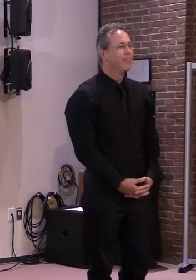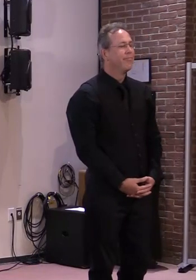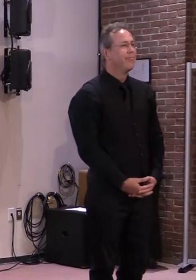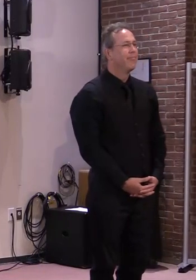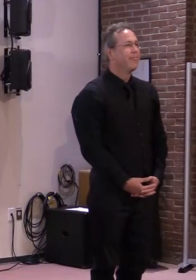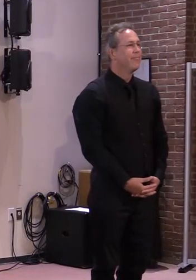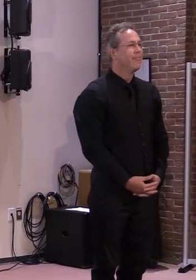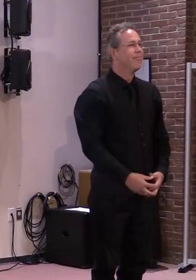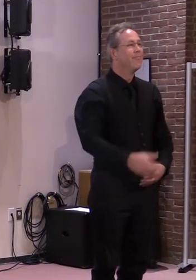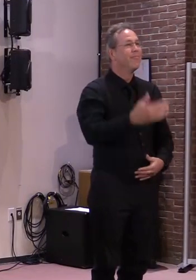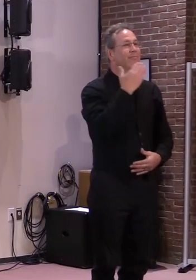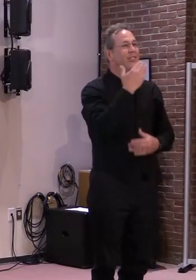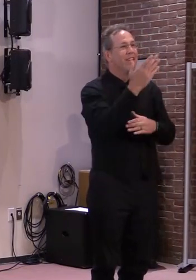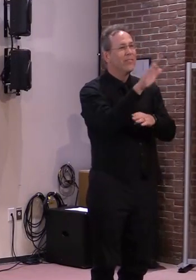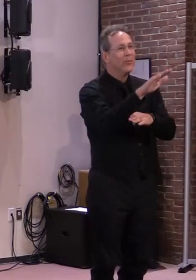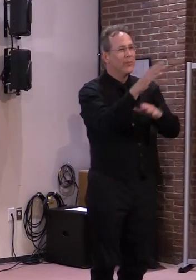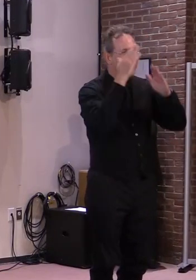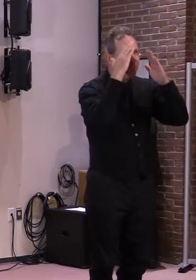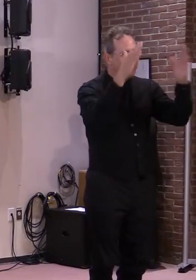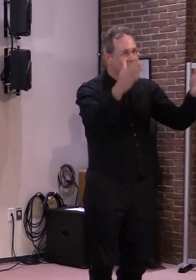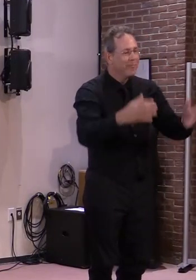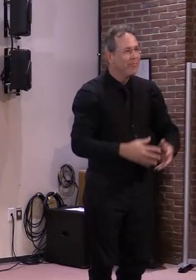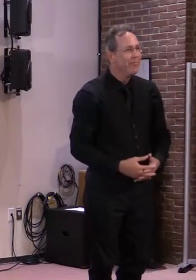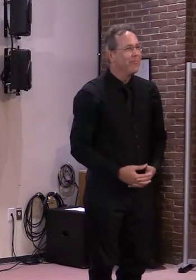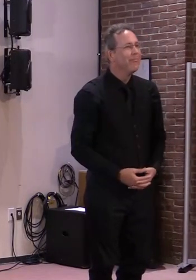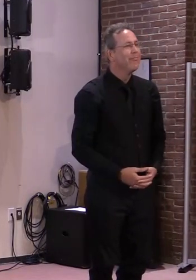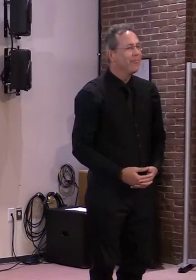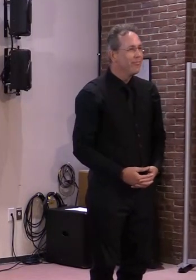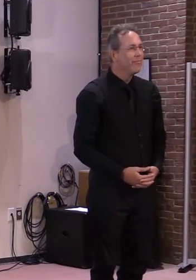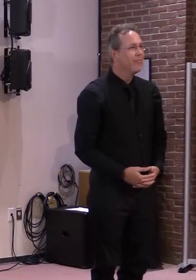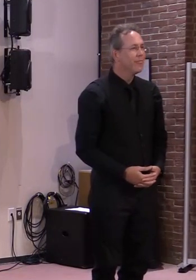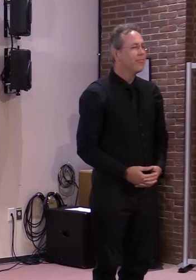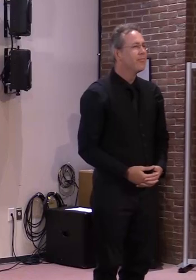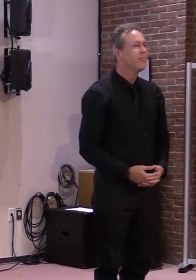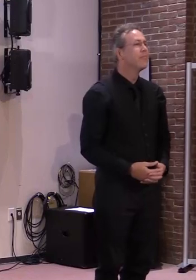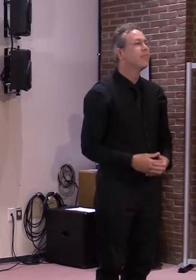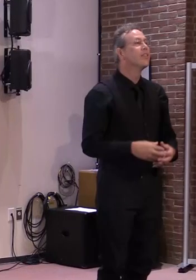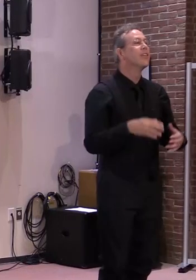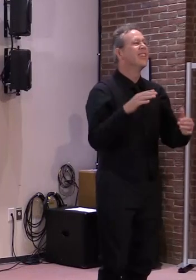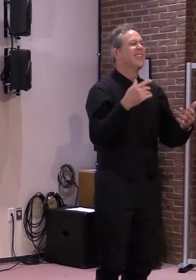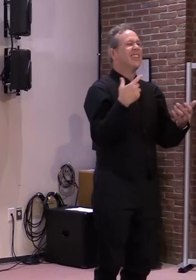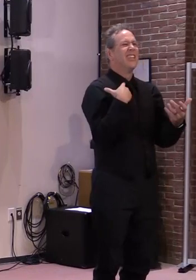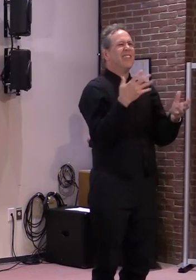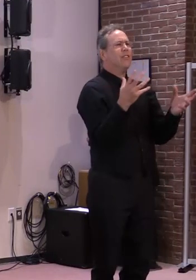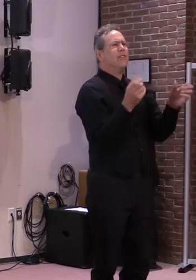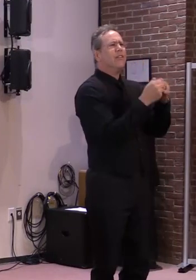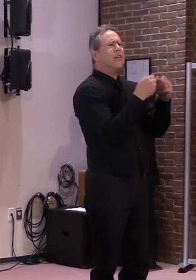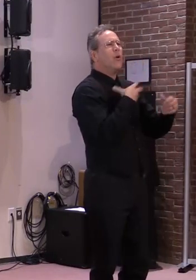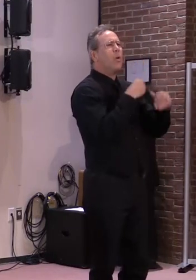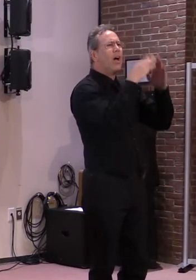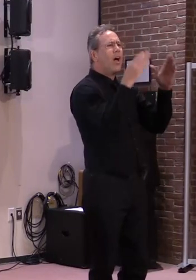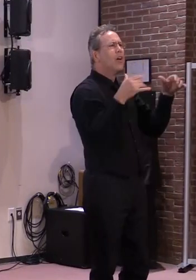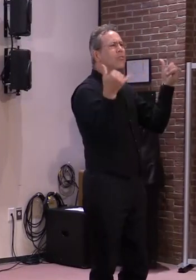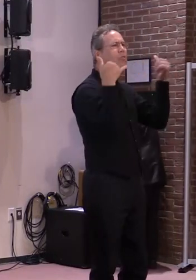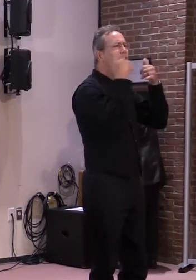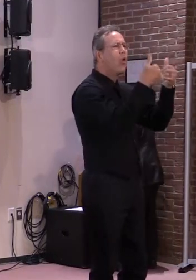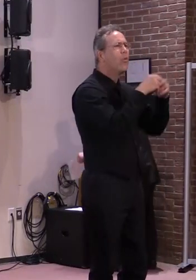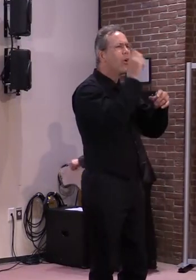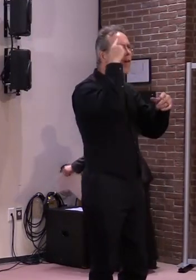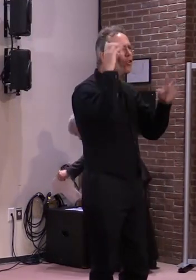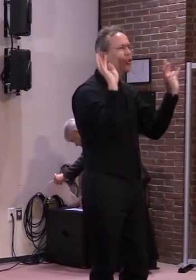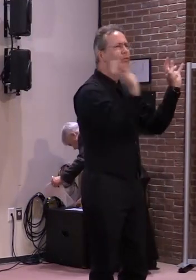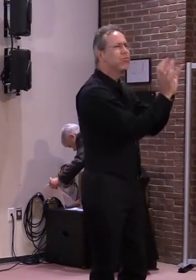Good afternoon, everyone. We just finished our governor's call with the White House, and there wasn't a lot of new